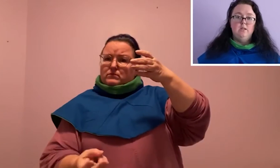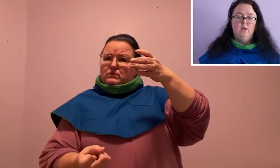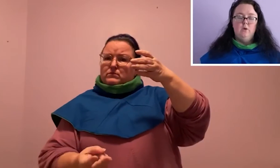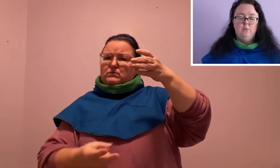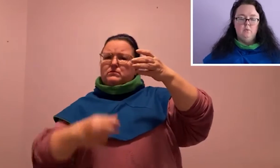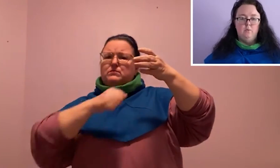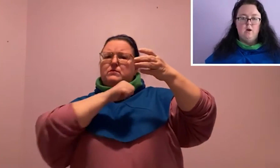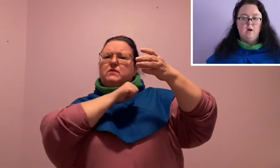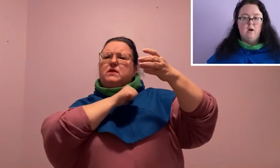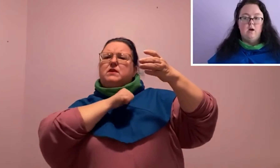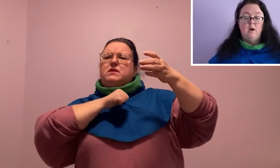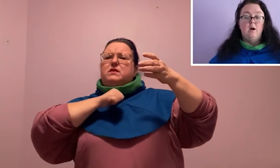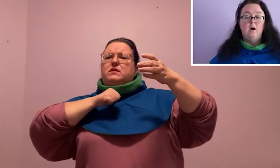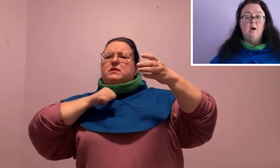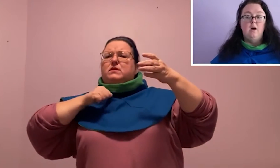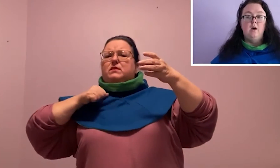slit open wide.